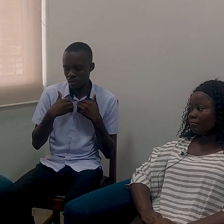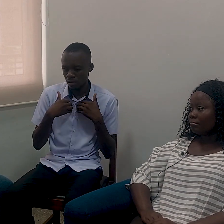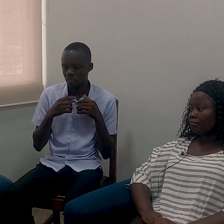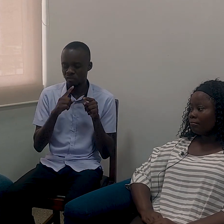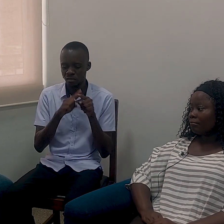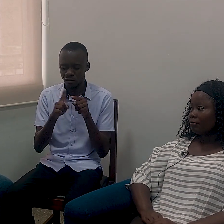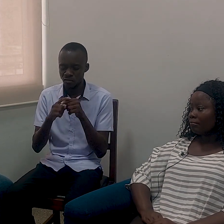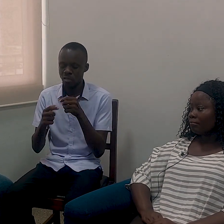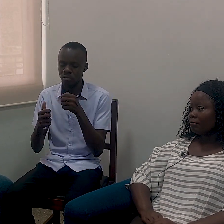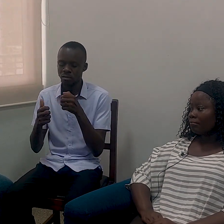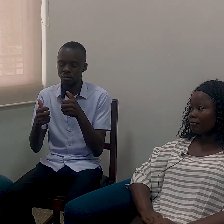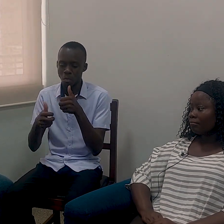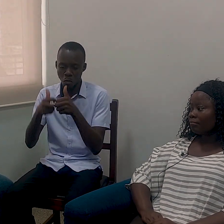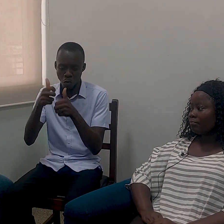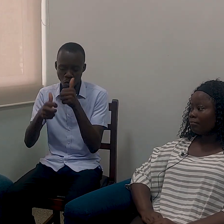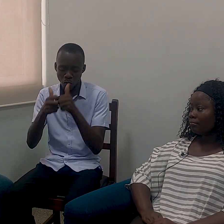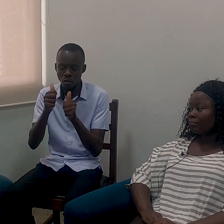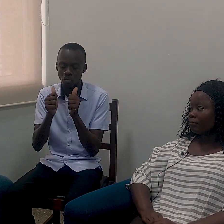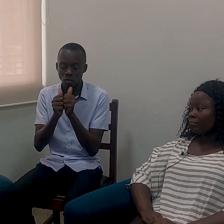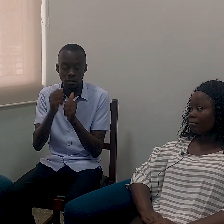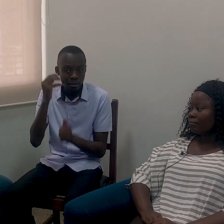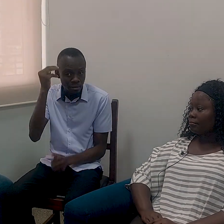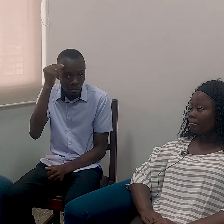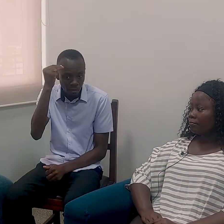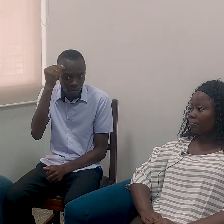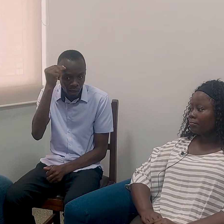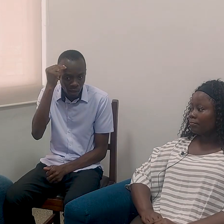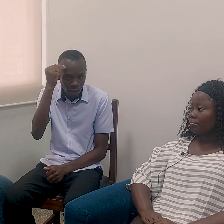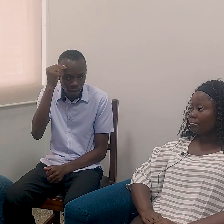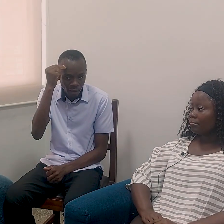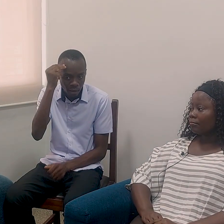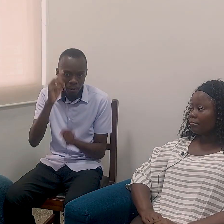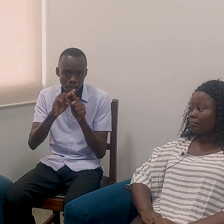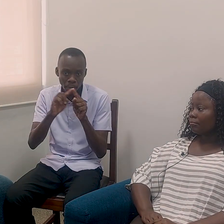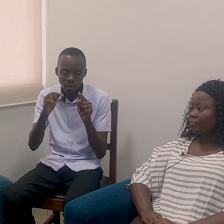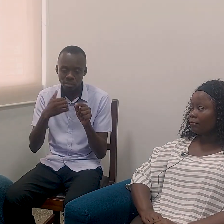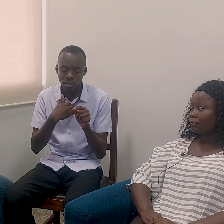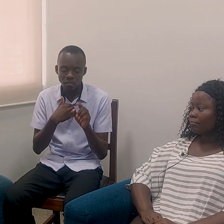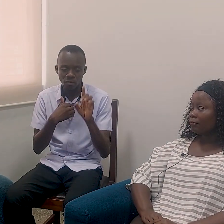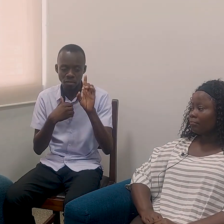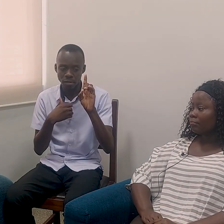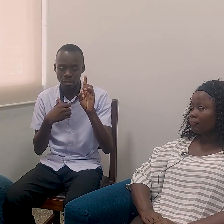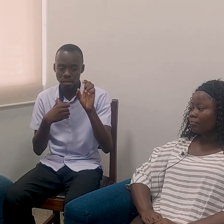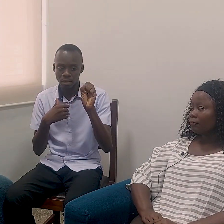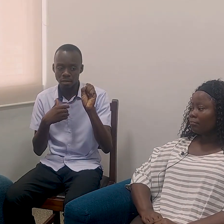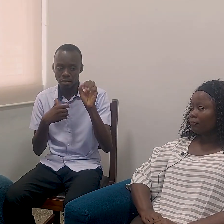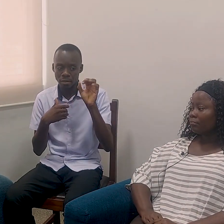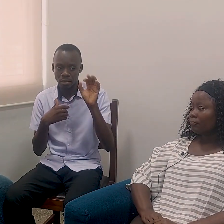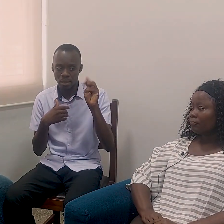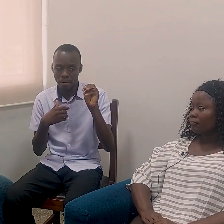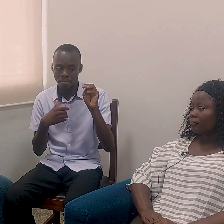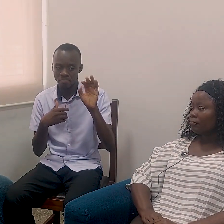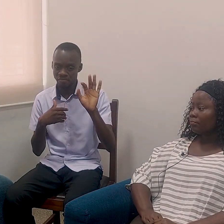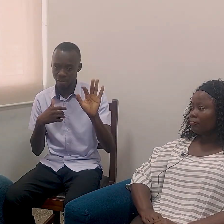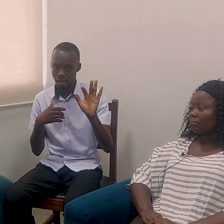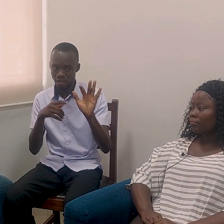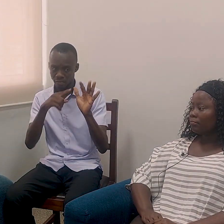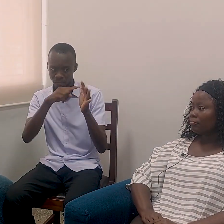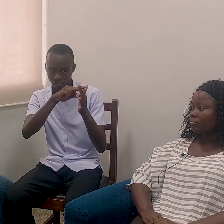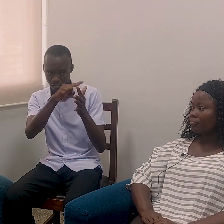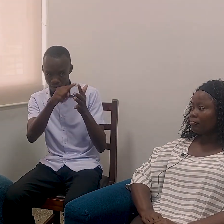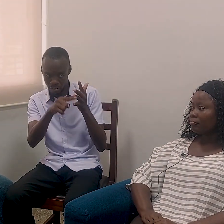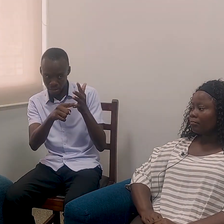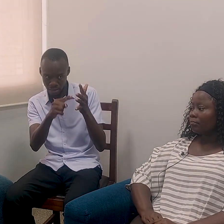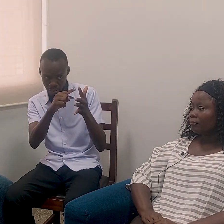mental health. It's only, as Mrs. Shah mentioned, they have a manual, the DSM. When your challenges fit a certain criteria, then you